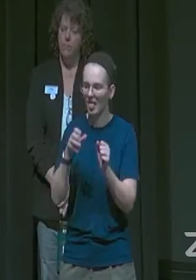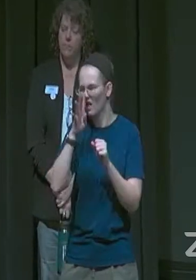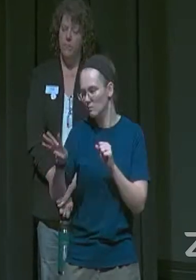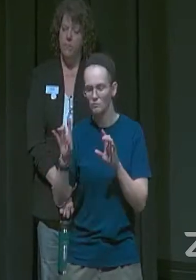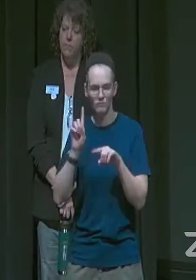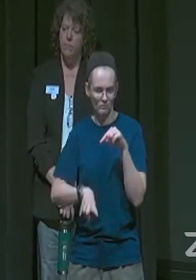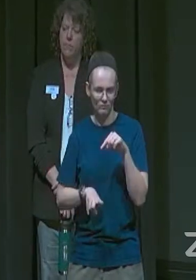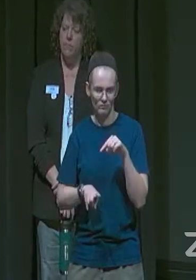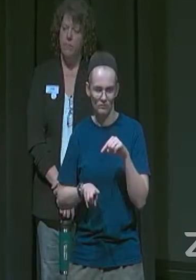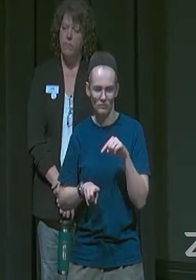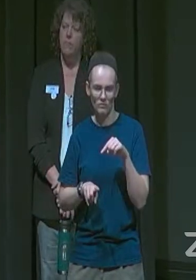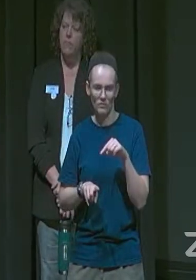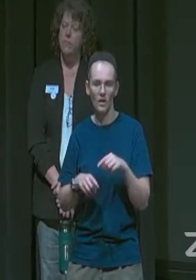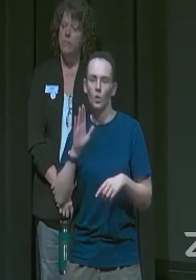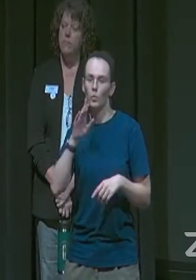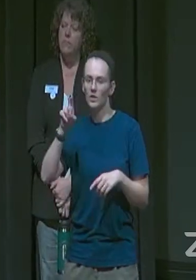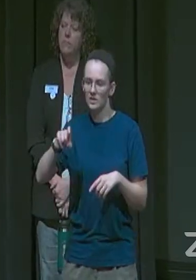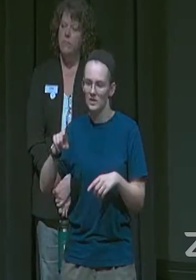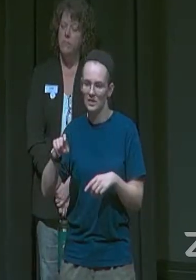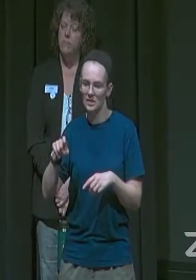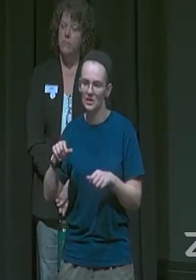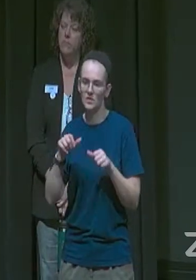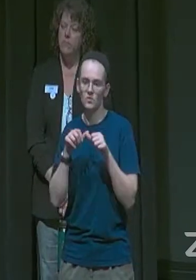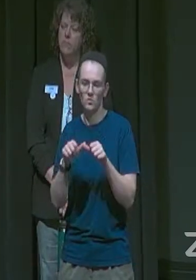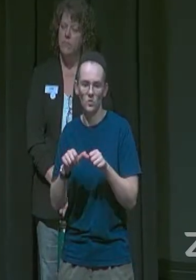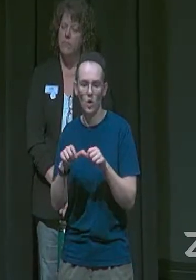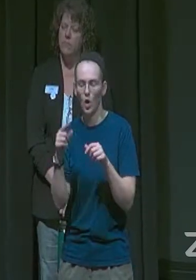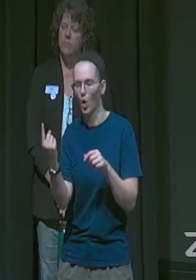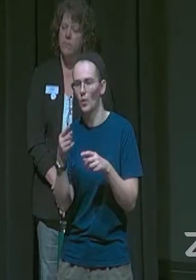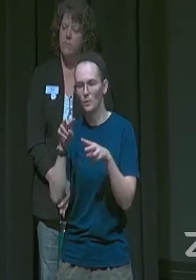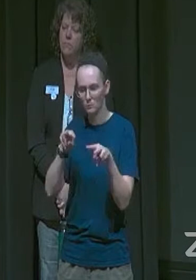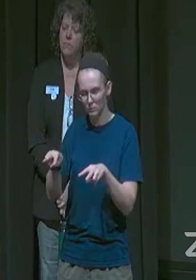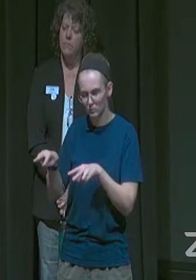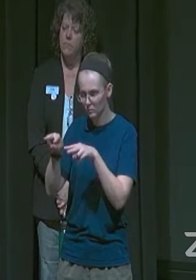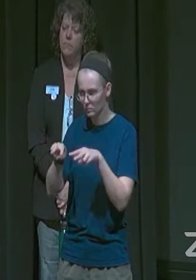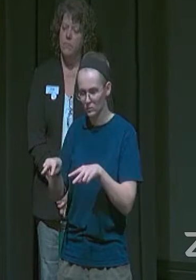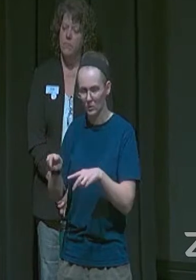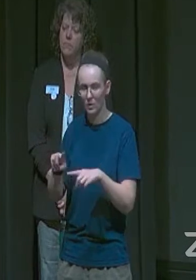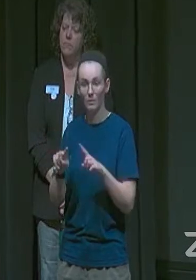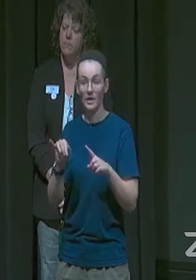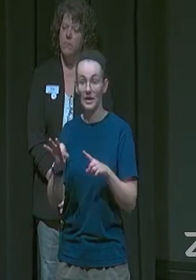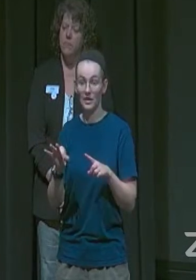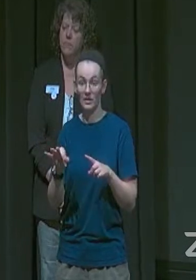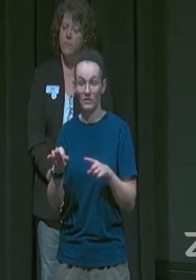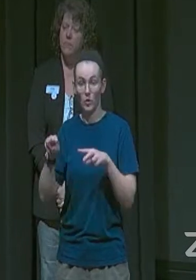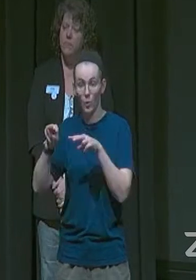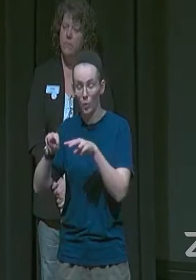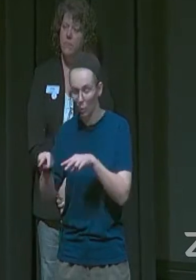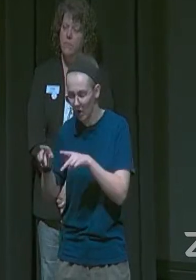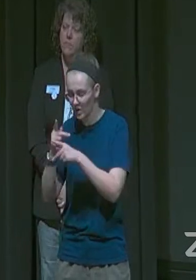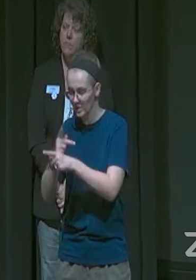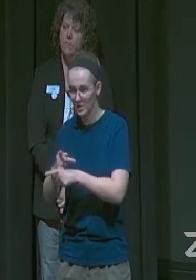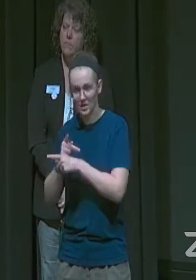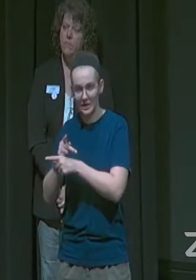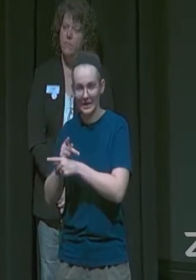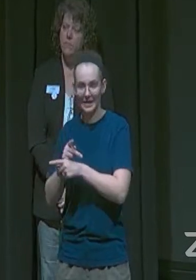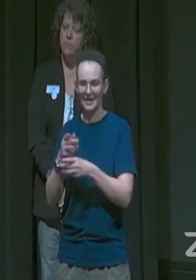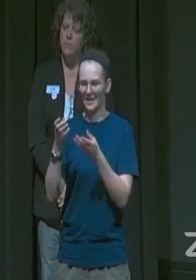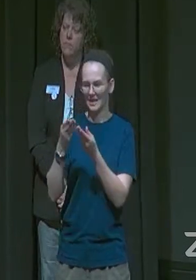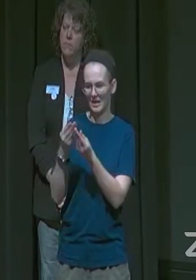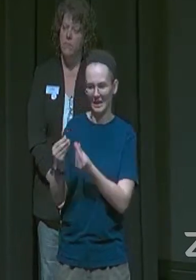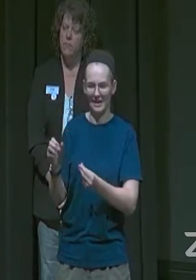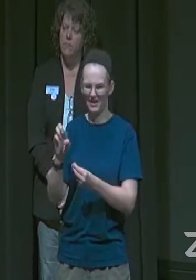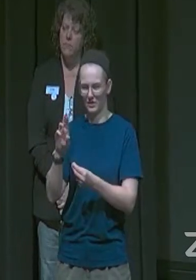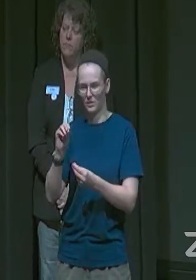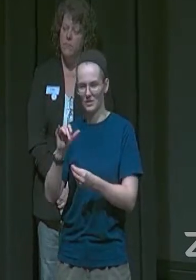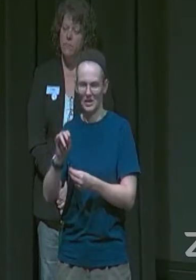right? There will be a need for always watching it. But if these things are watched and any erosion, because